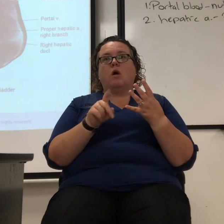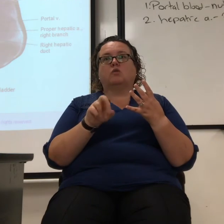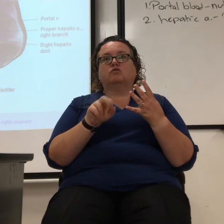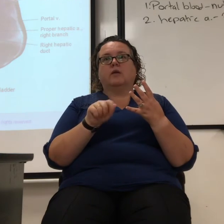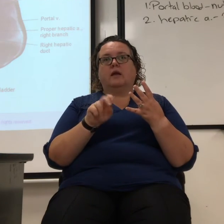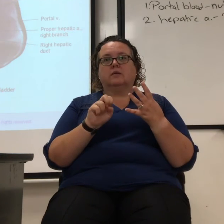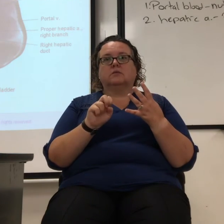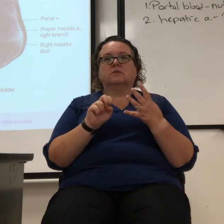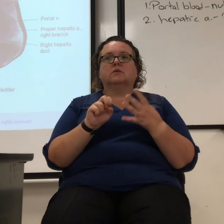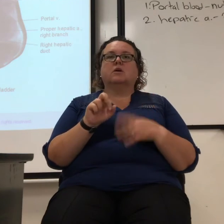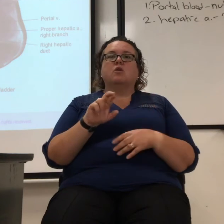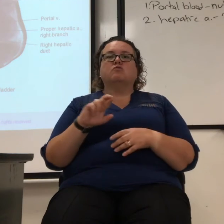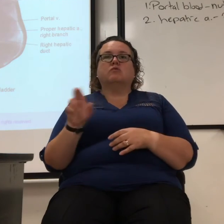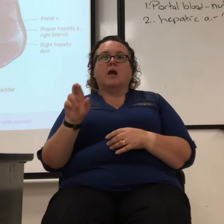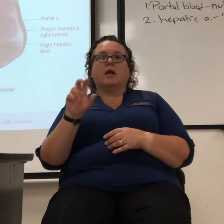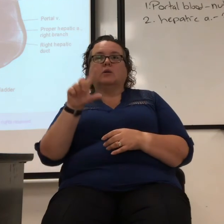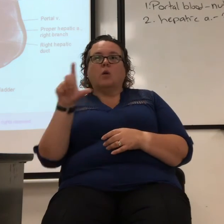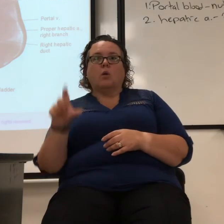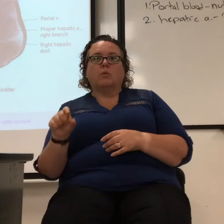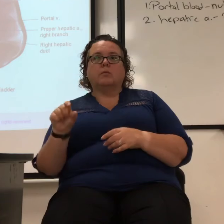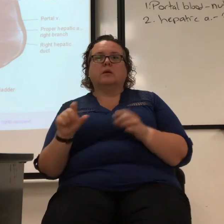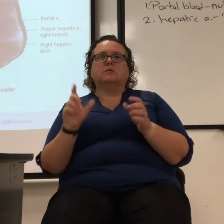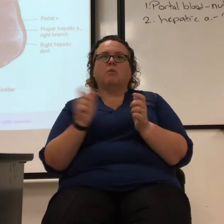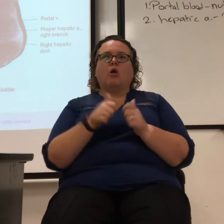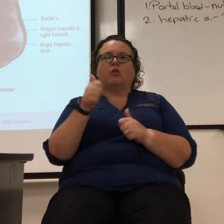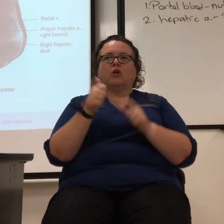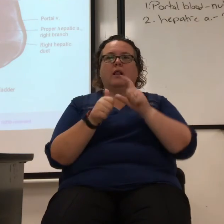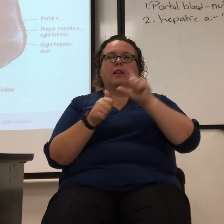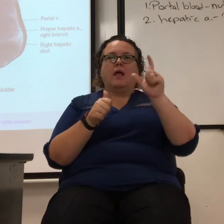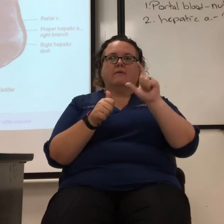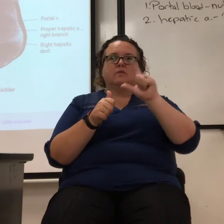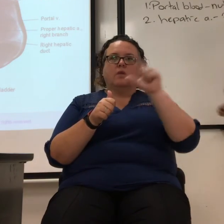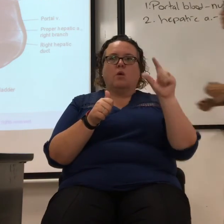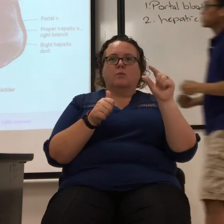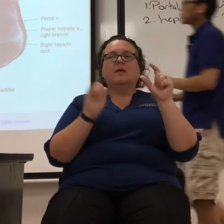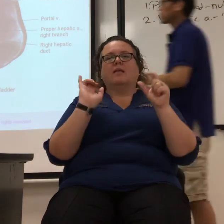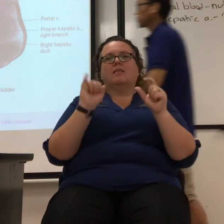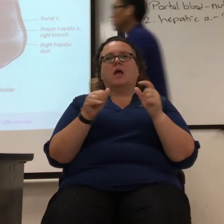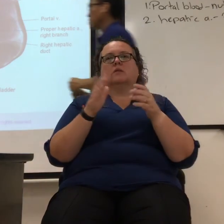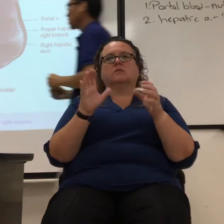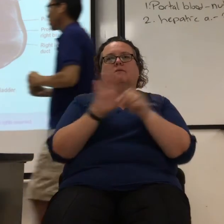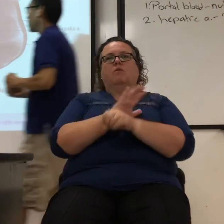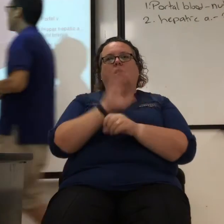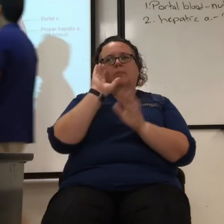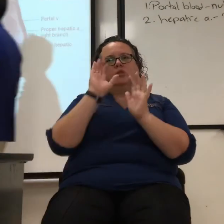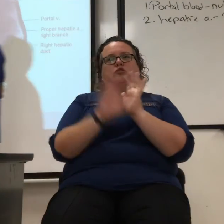This is the smaller left lobe from the inferior view. That completes the picture.